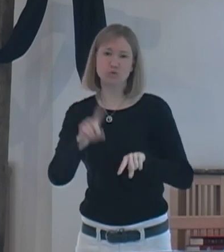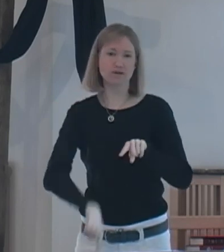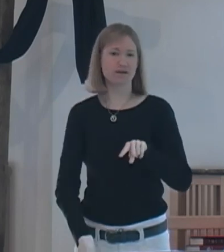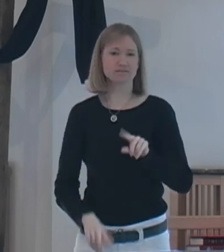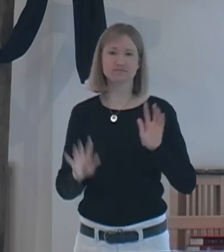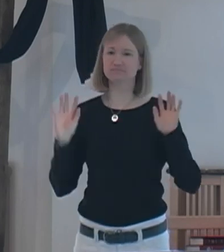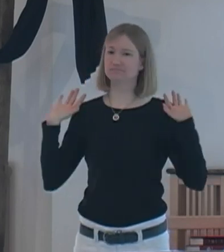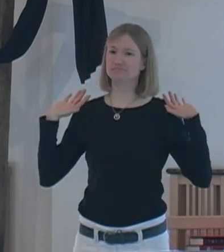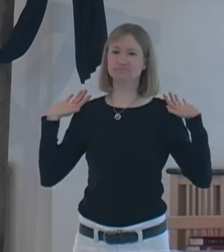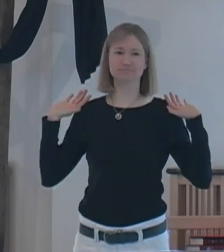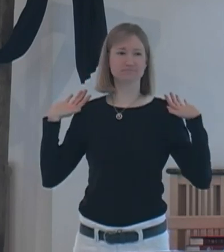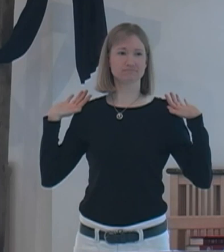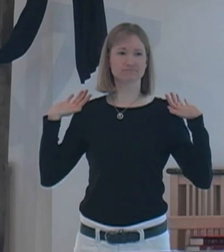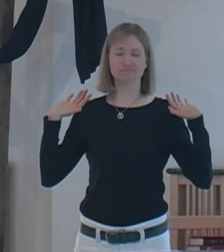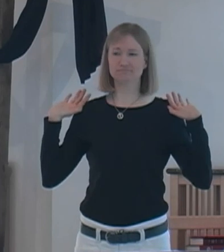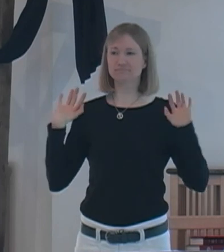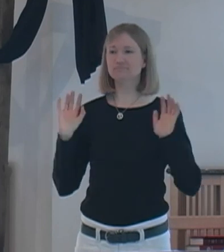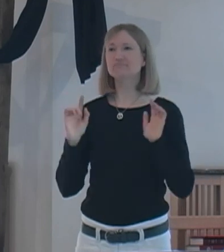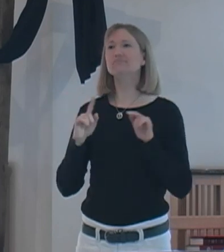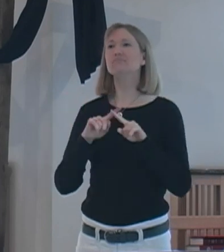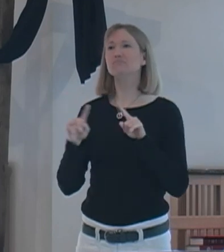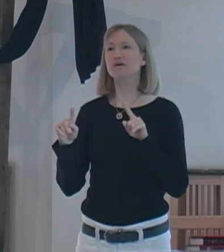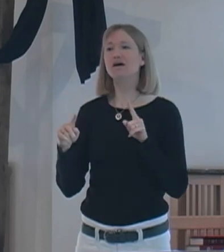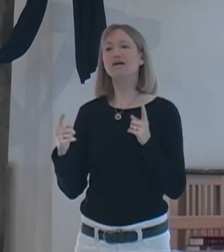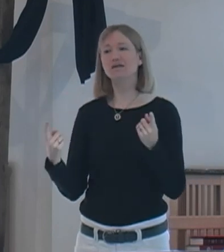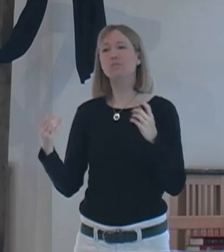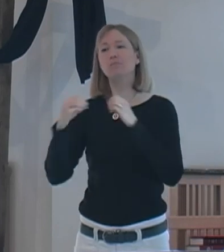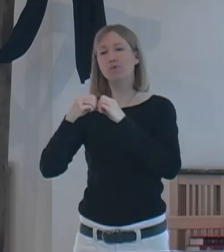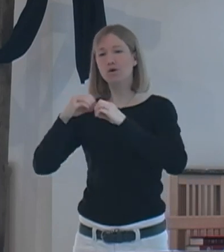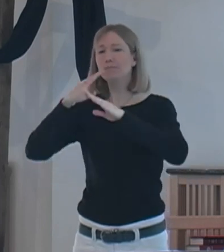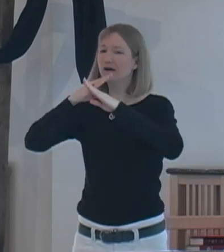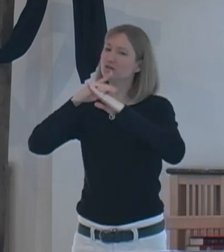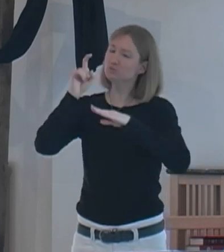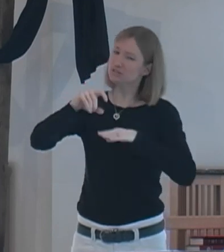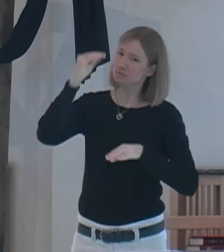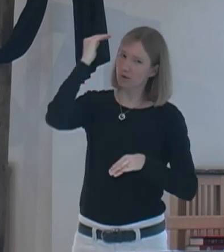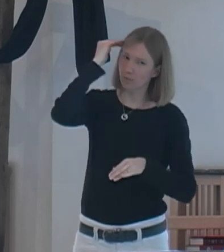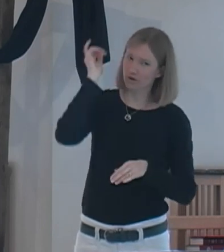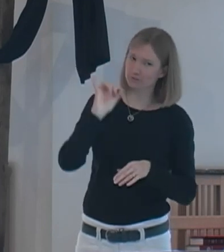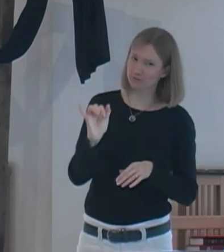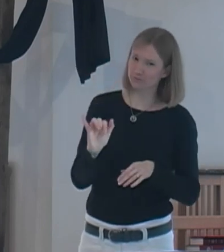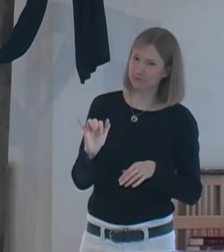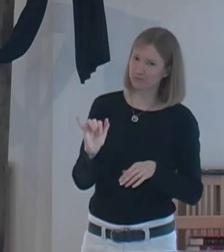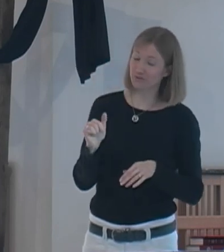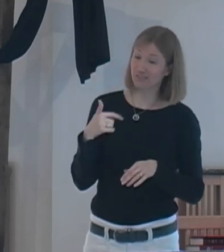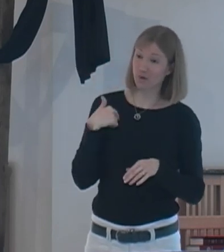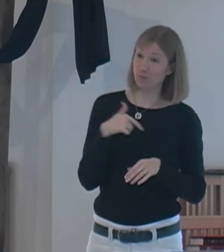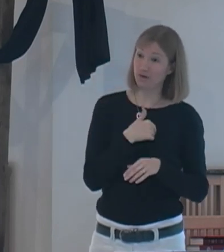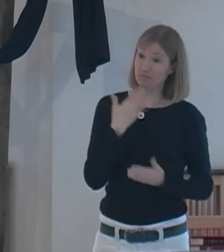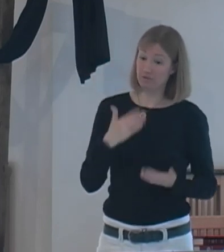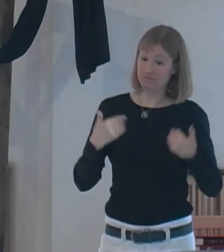But there are more subtle barriers that we need to be aware of. That even we ourselves can be the barrier for